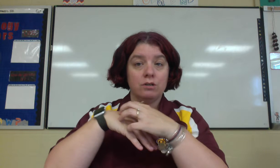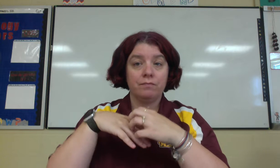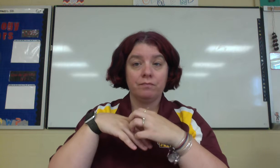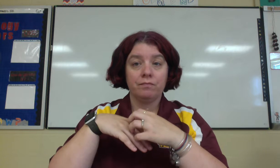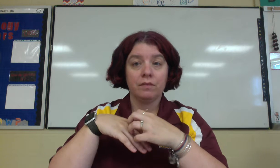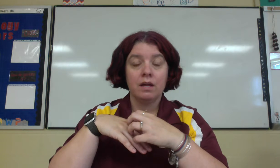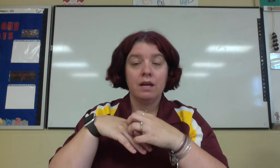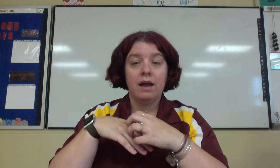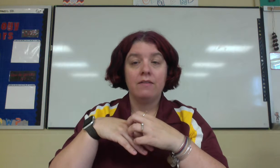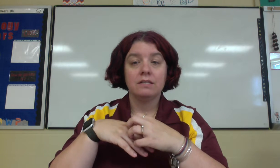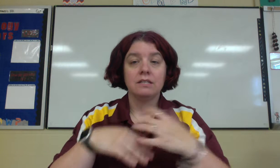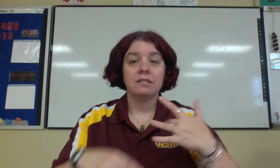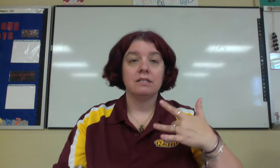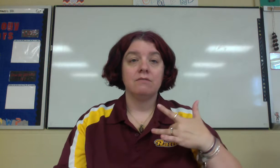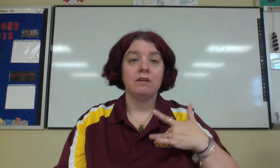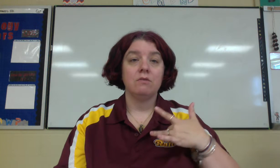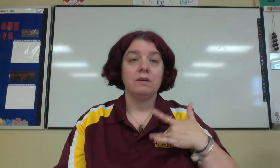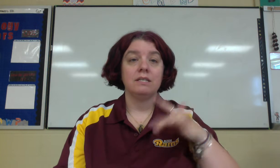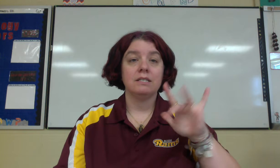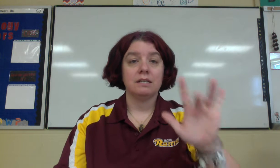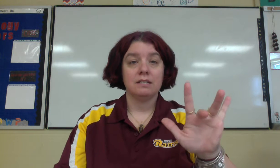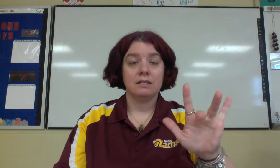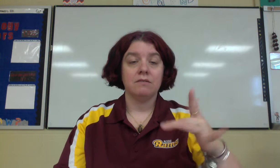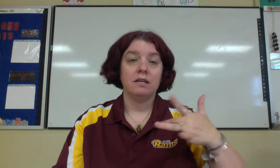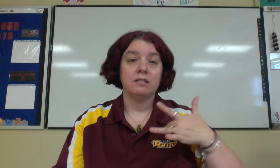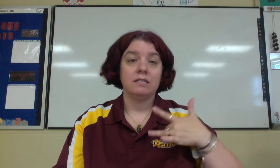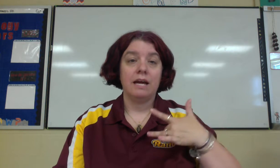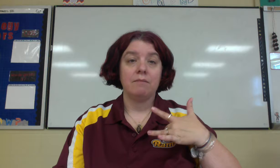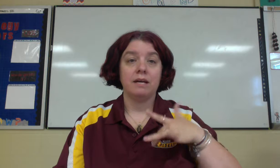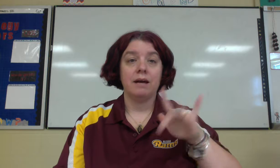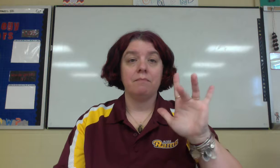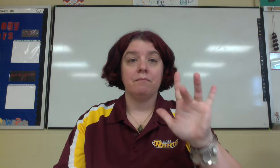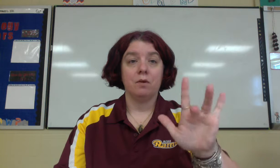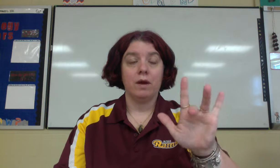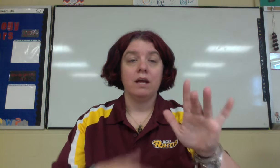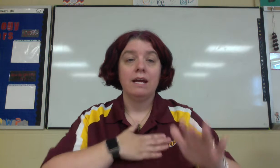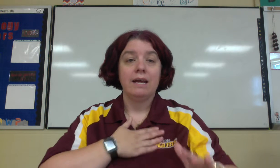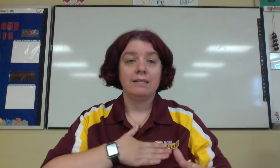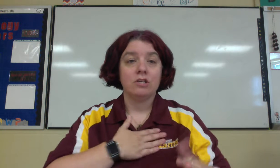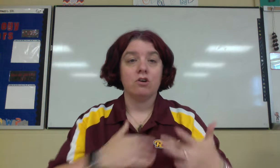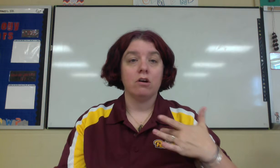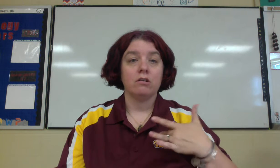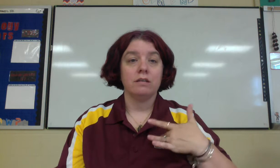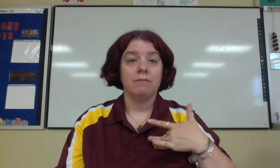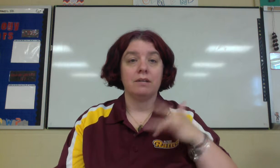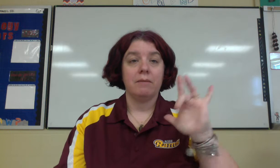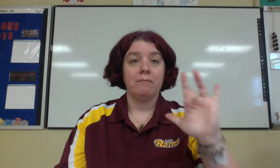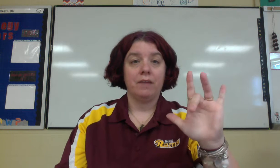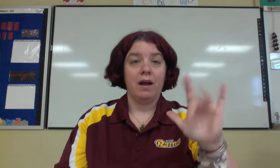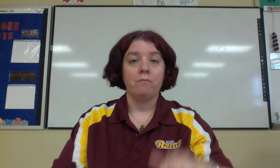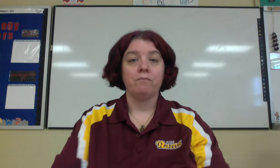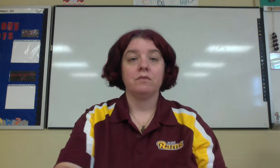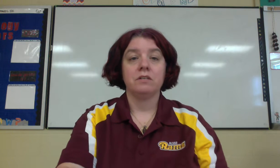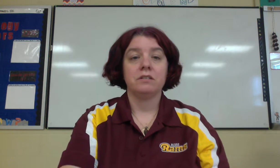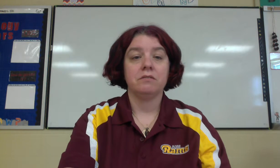and then sensitivity would be sensitivity tap tap away it is at your heart tap tap out sensitivity